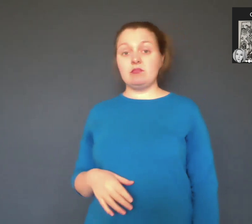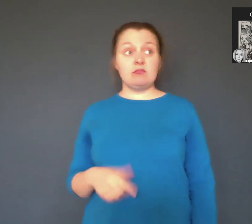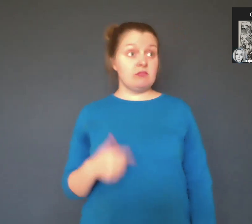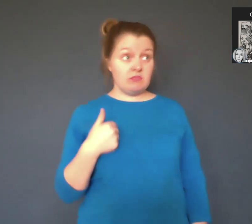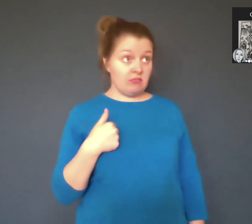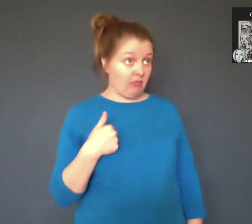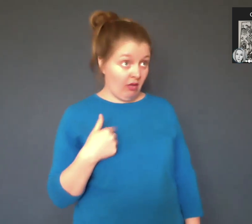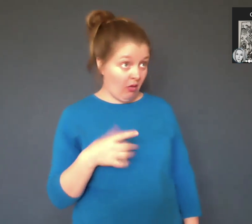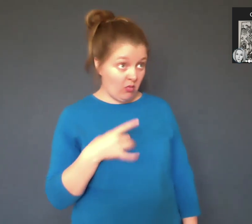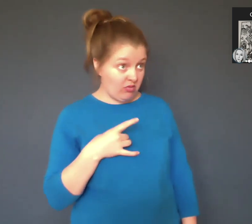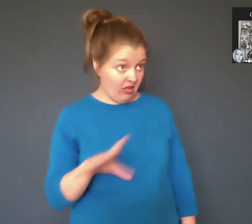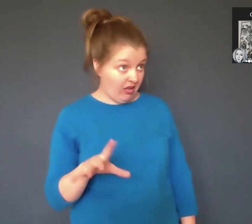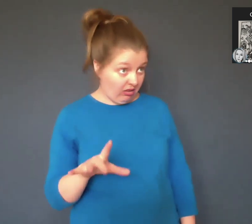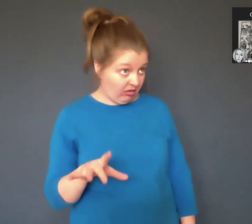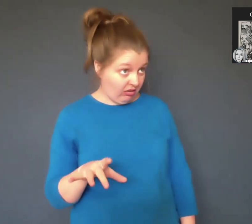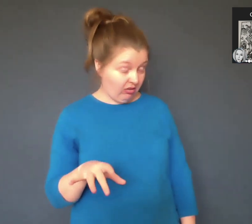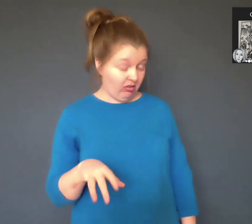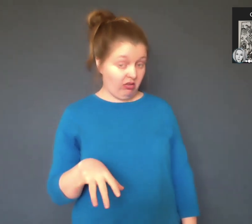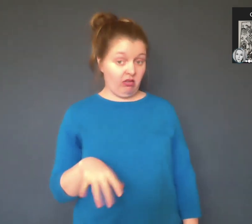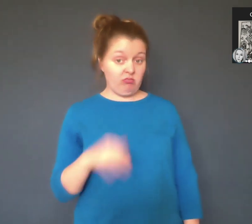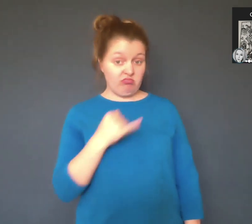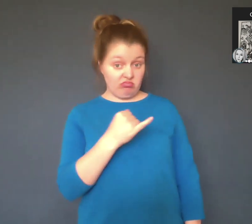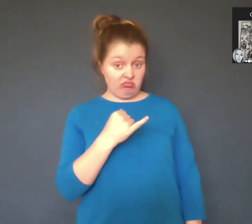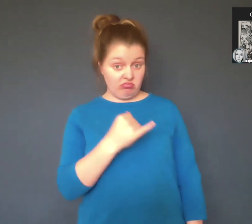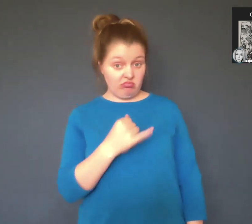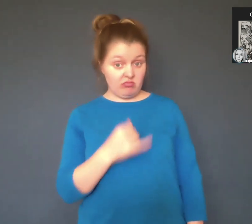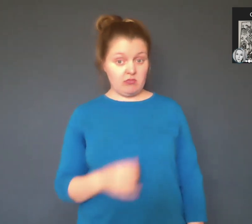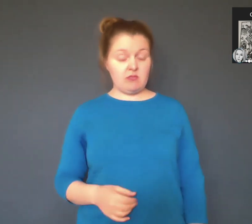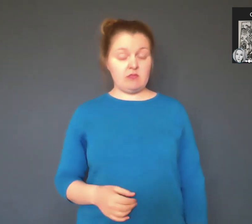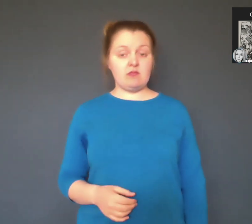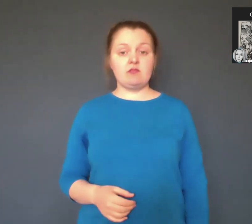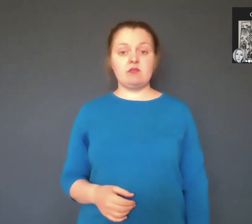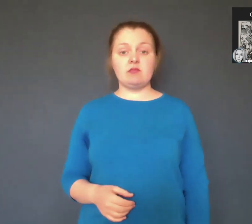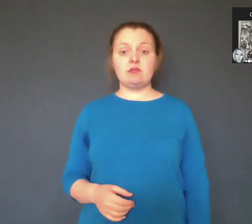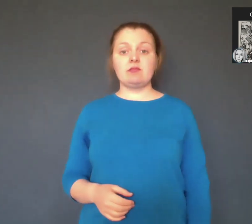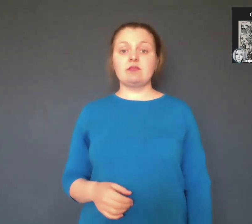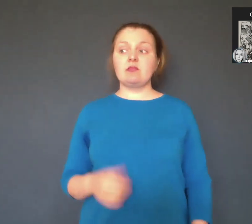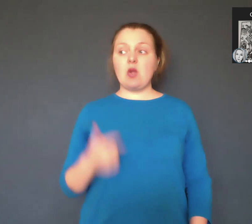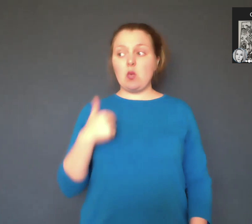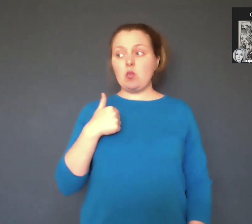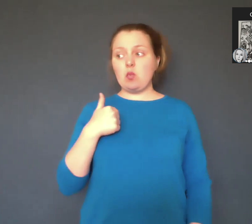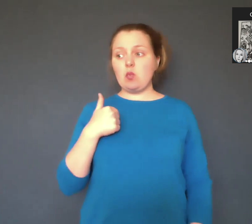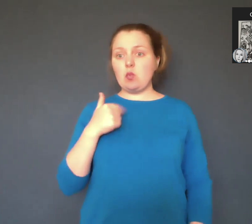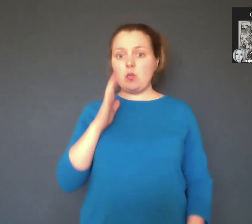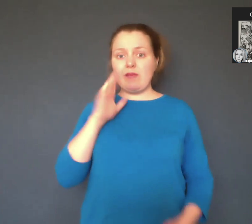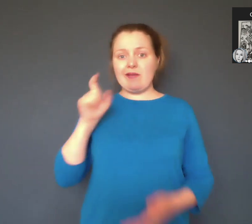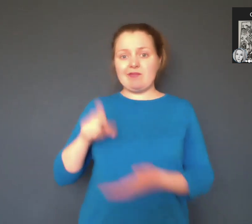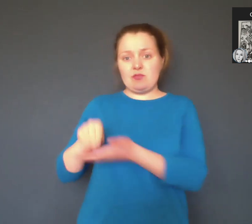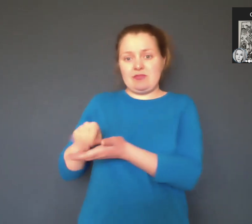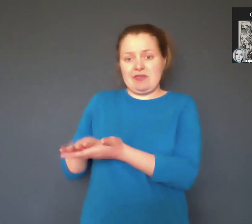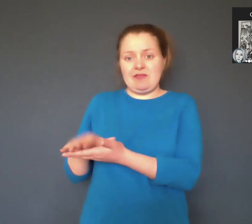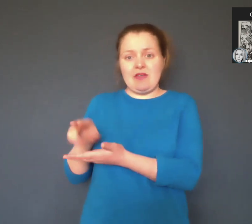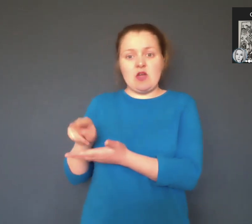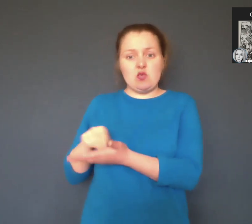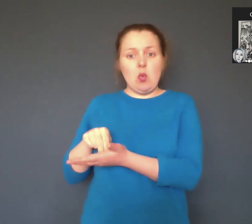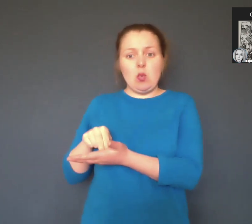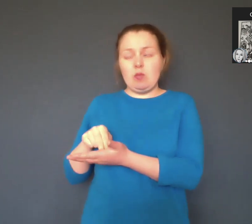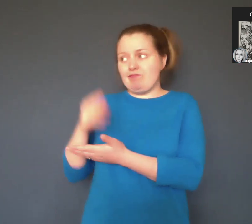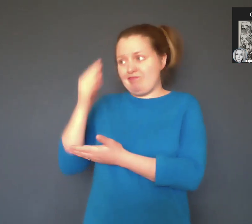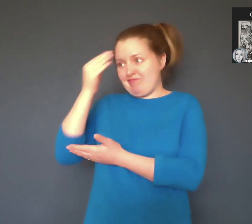that he'd have to leave a note for his mom and dad so they wouldn't think his return had been a dream. "We have to go," he said. "We don't have